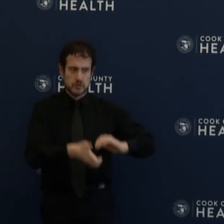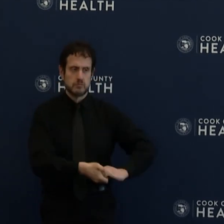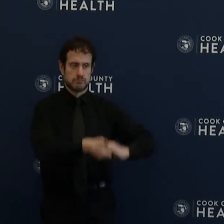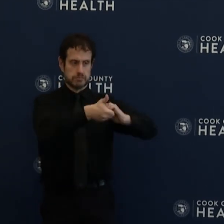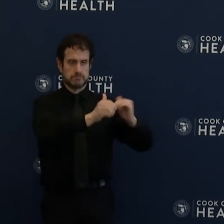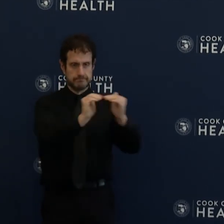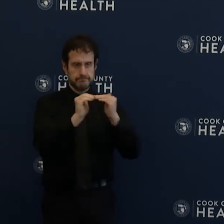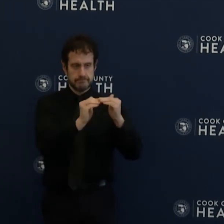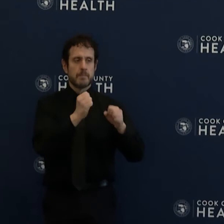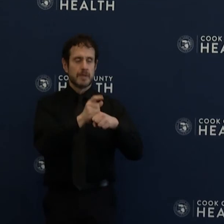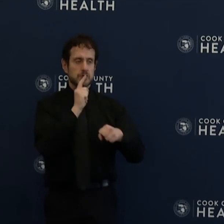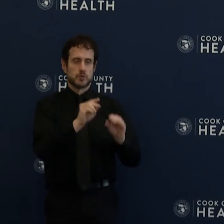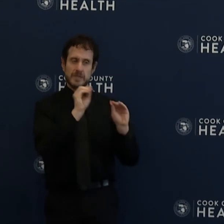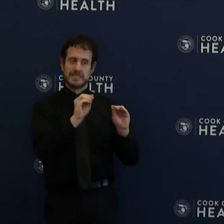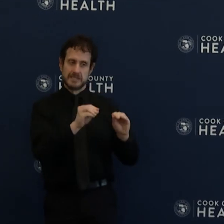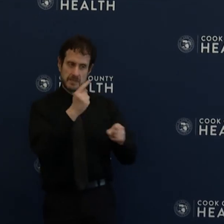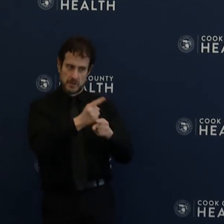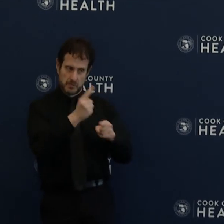need. Thank you.